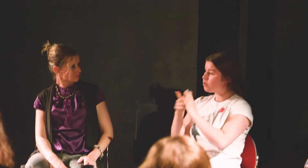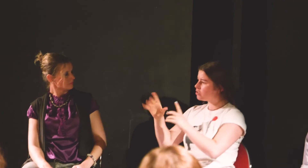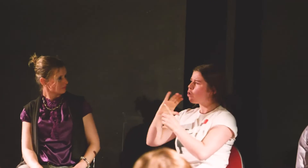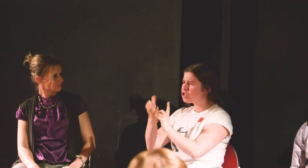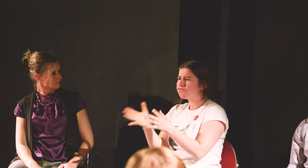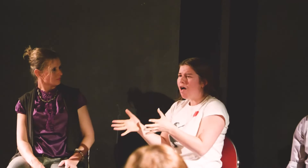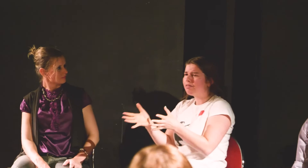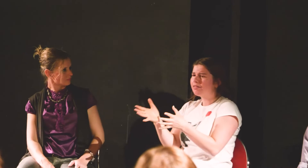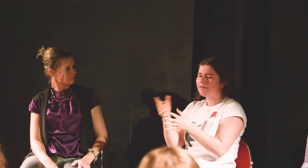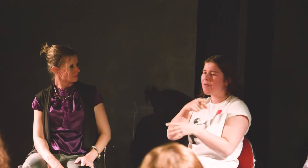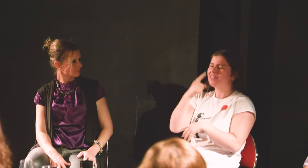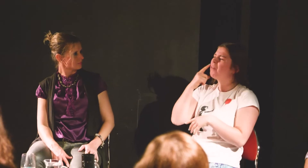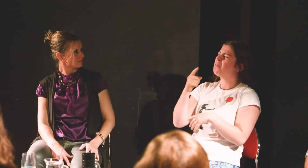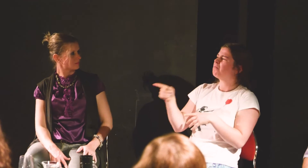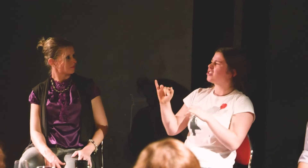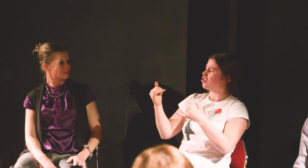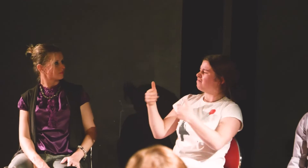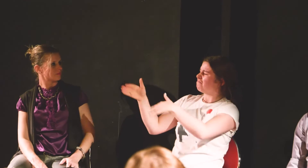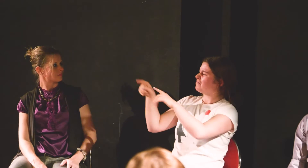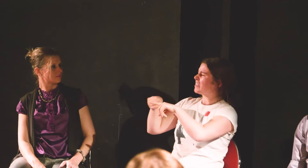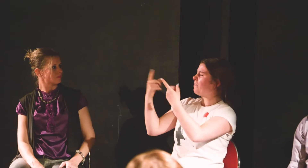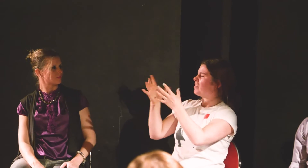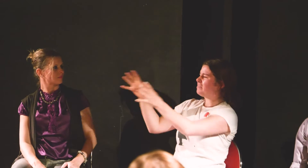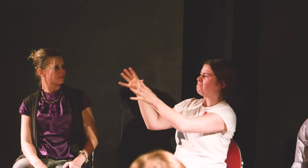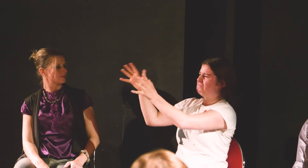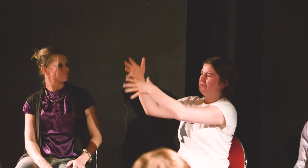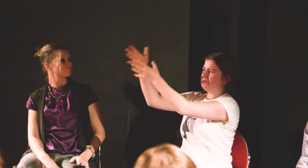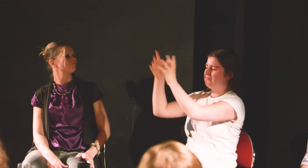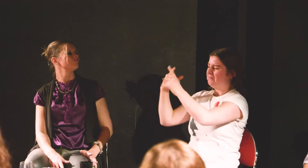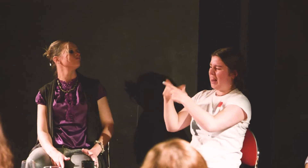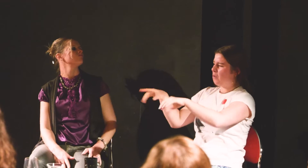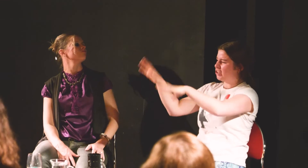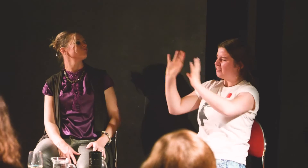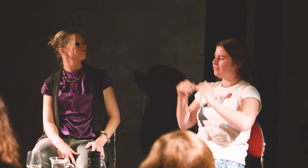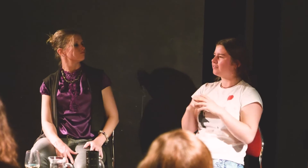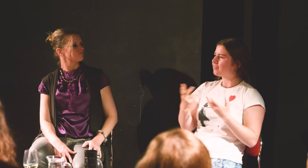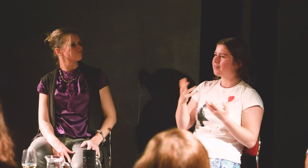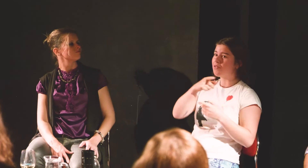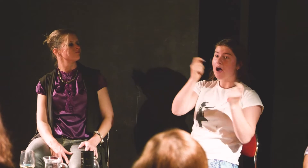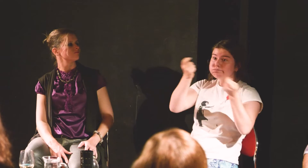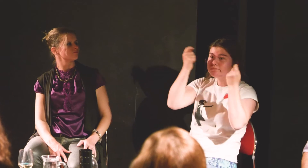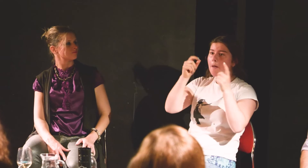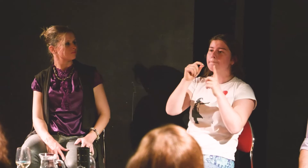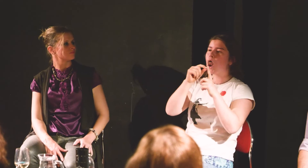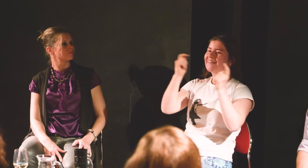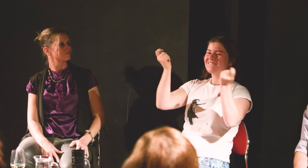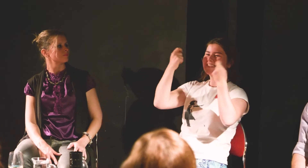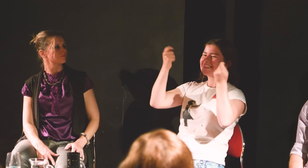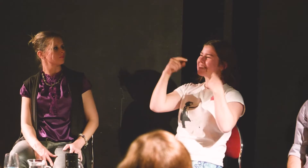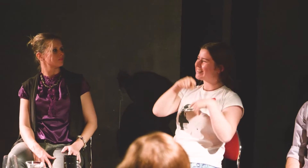really recognise lots of other cultural activities. But for some reason, they don't consider my course at Victoria